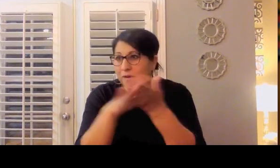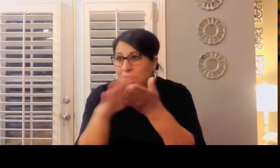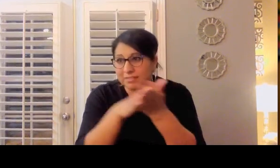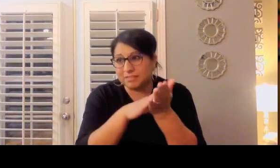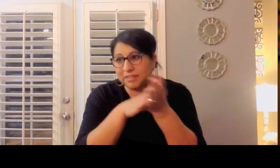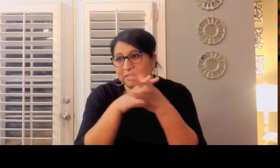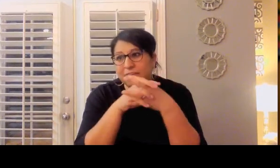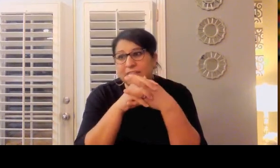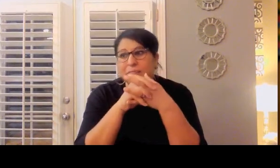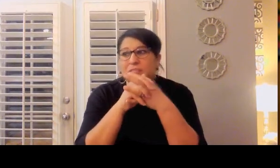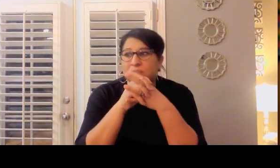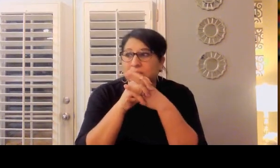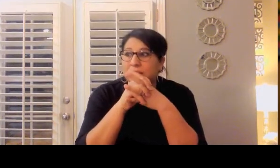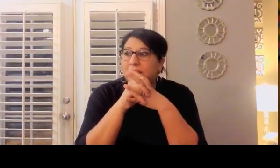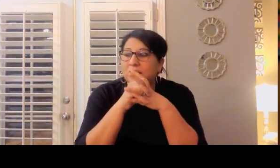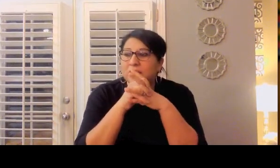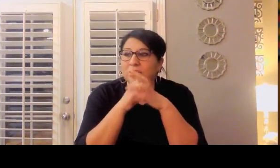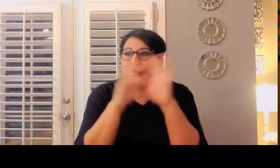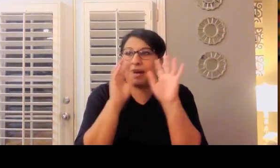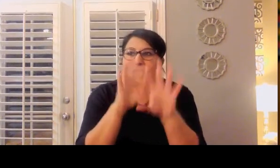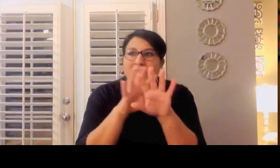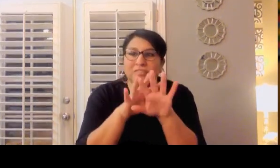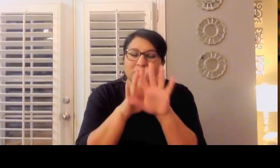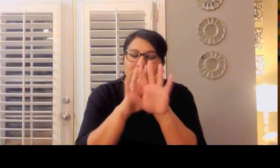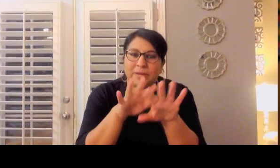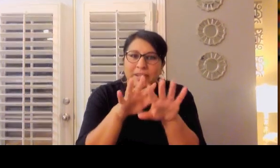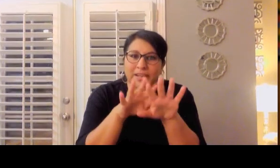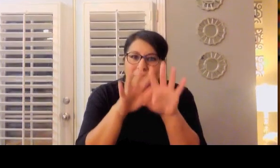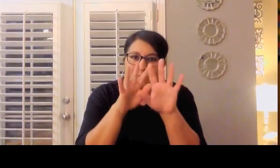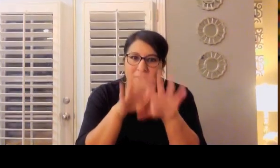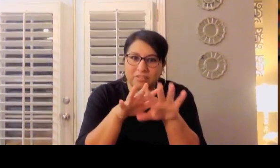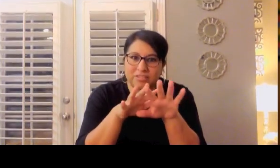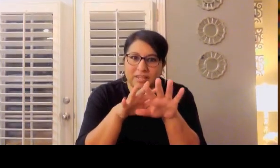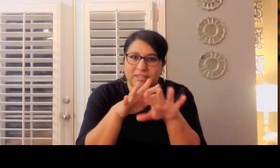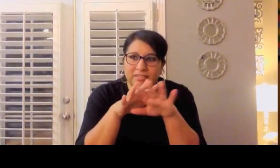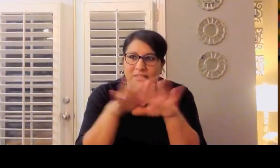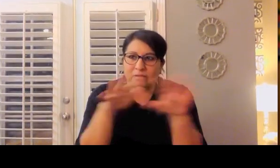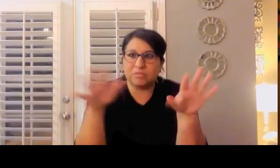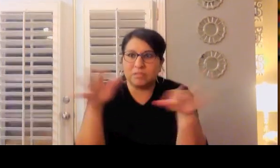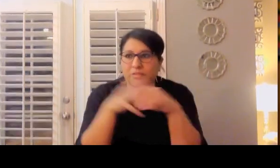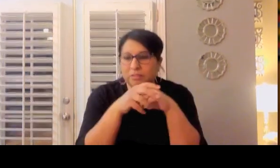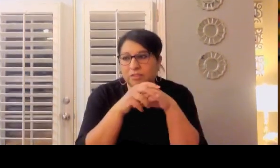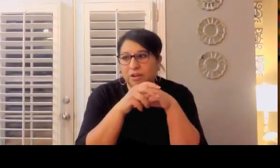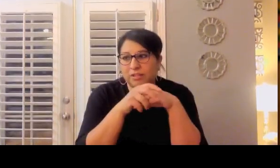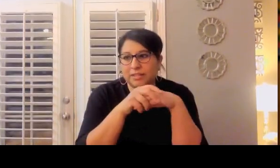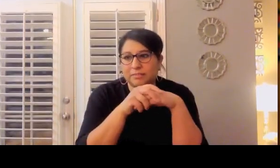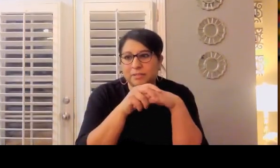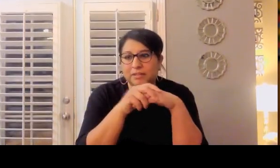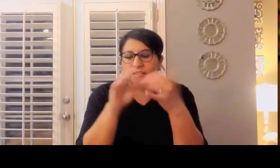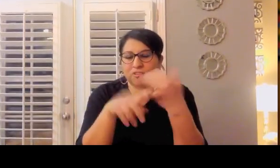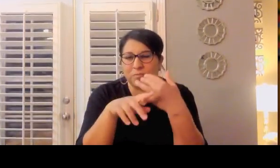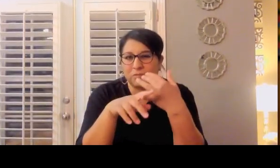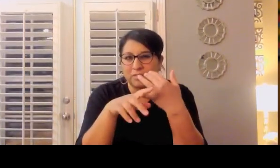whole process of it is very time consuming. So I tend to stay away like from Mother's Day and those other holidays,